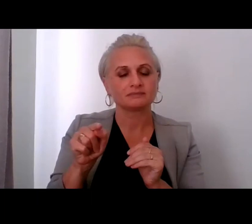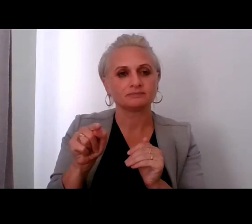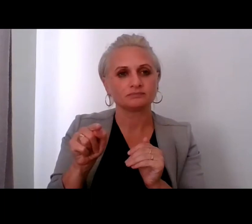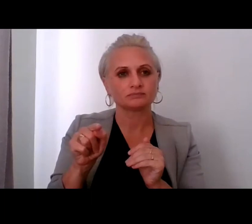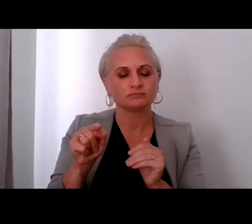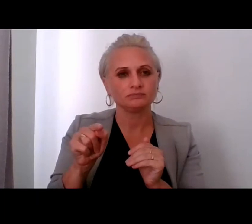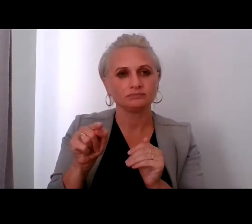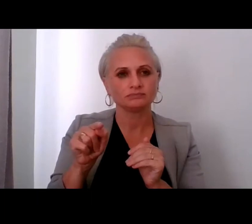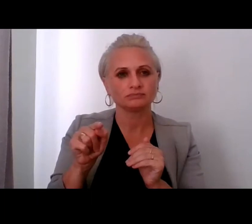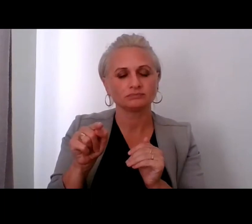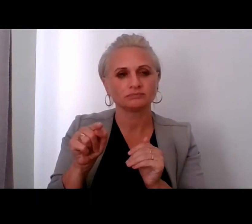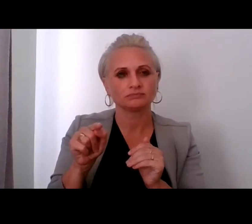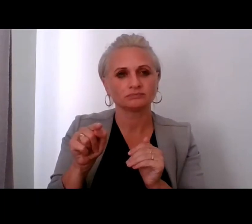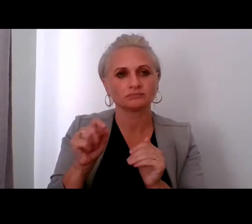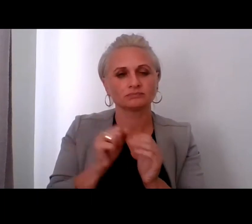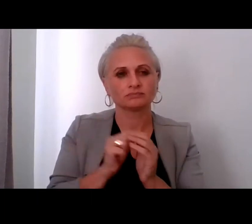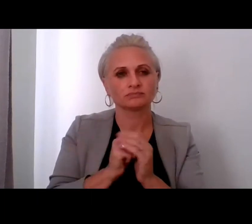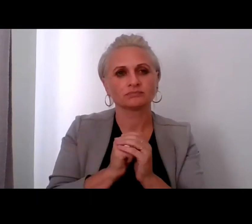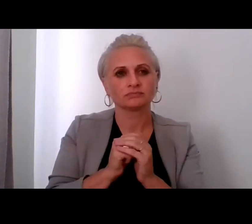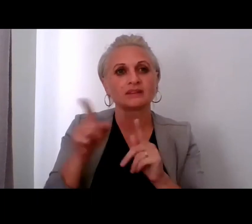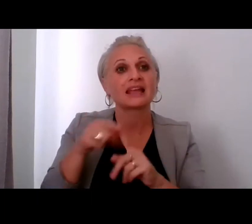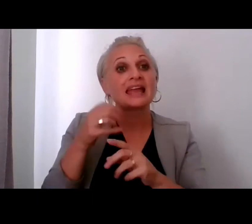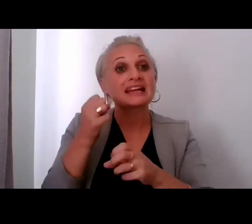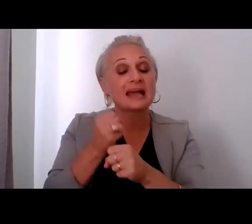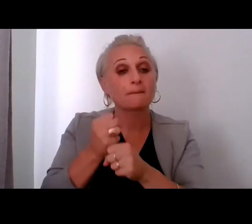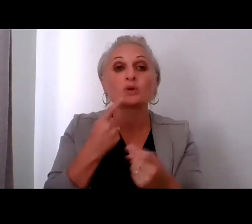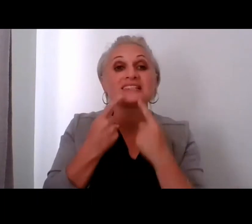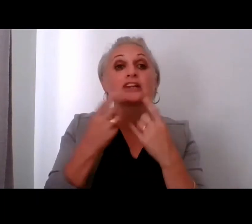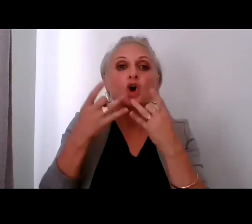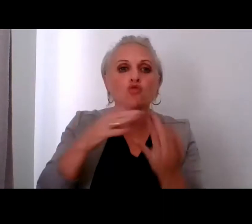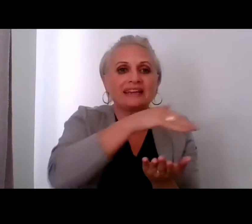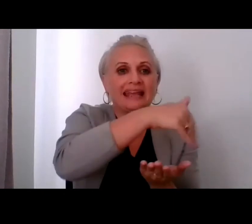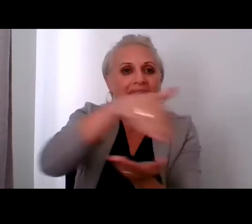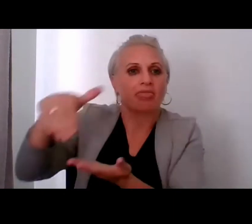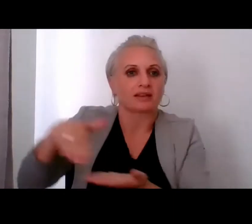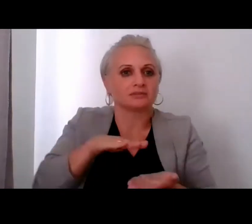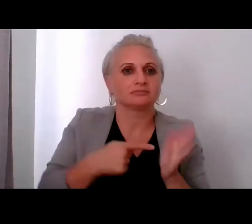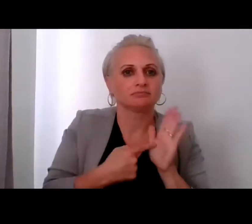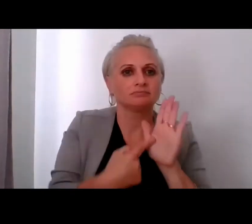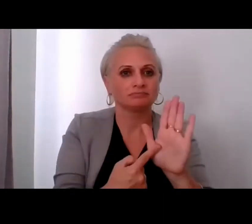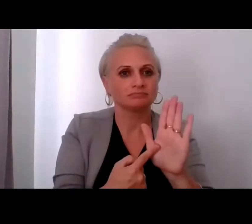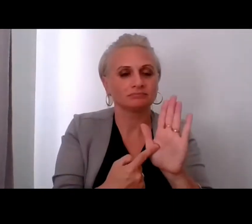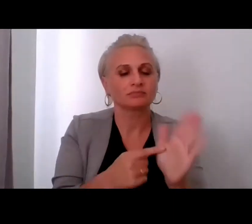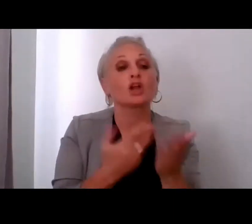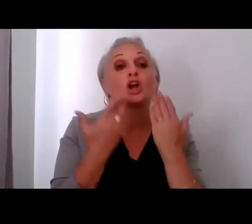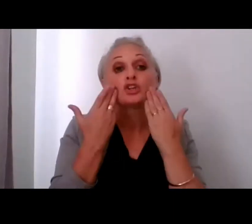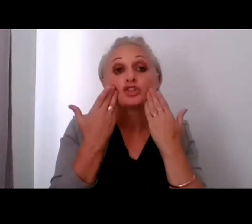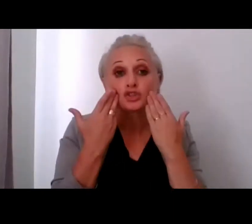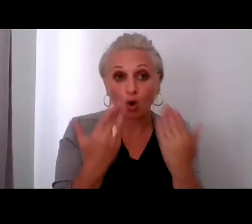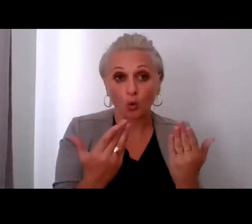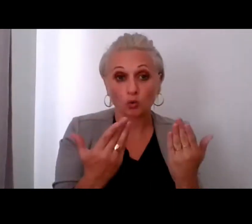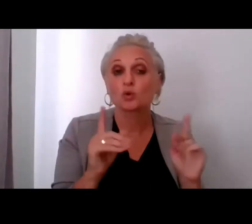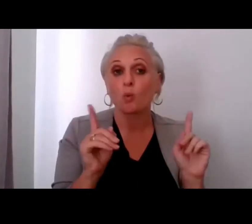this data reveals 2 things. First, that the proportion of RLT Incs. shows that